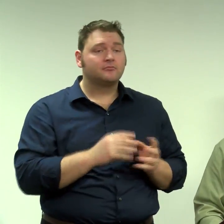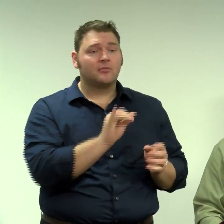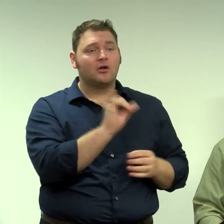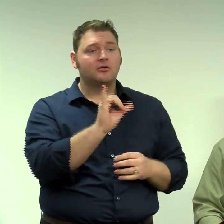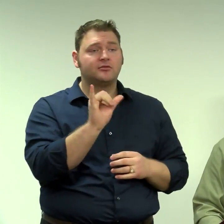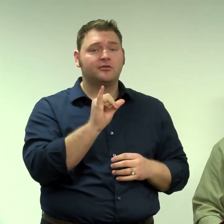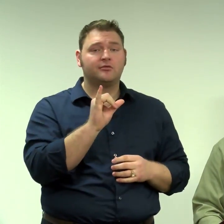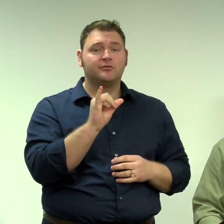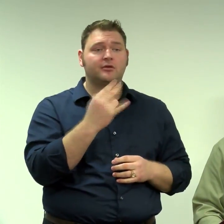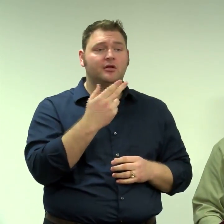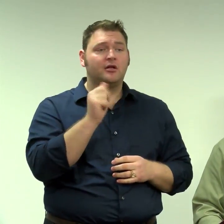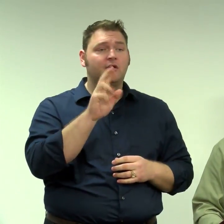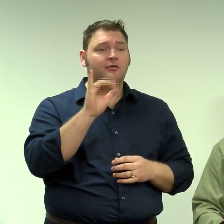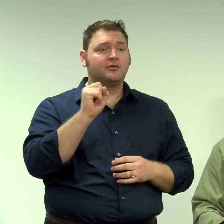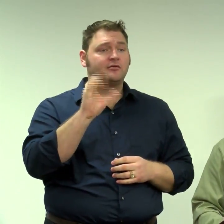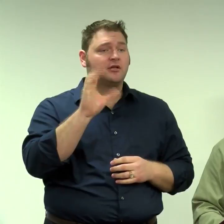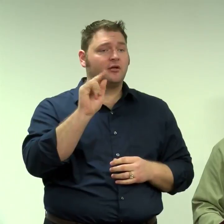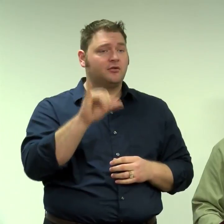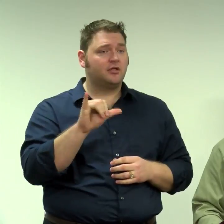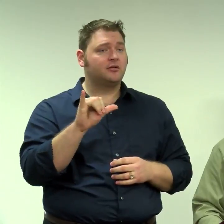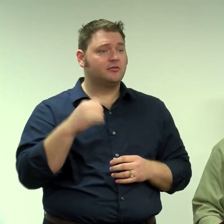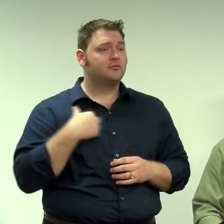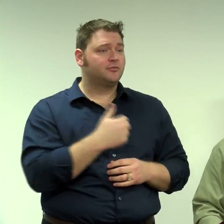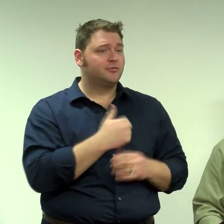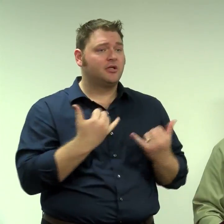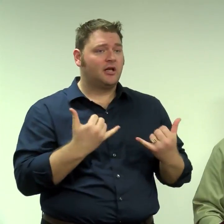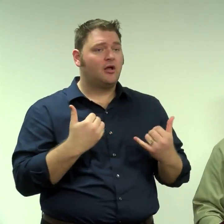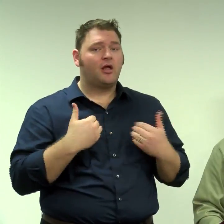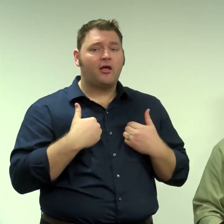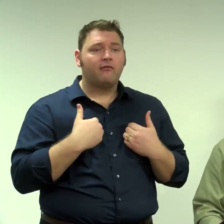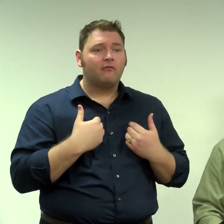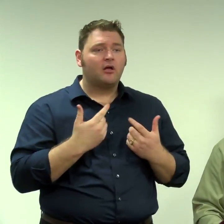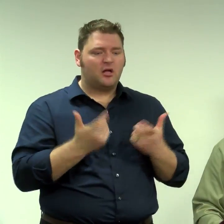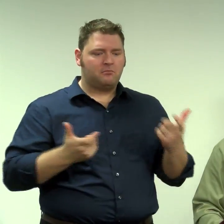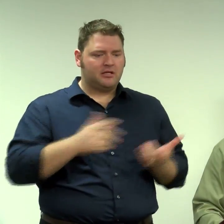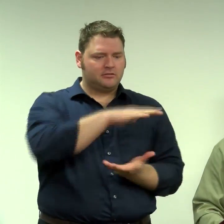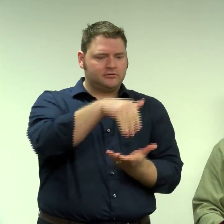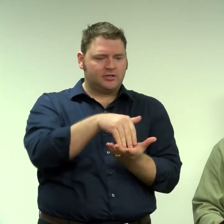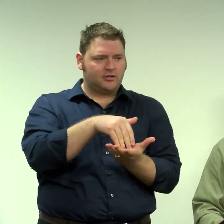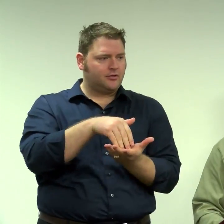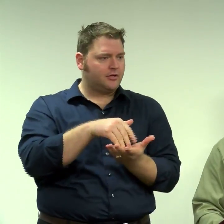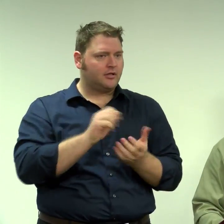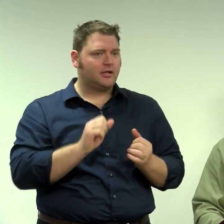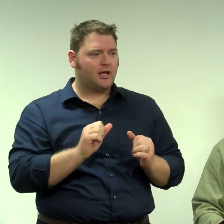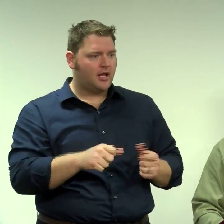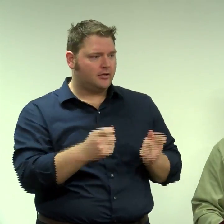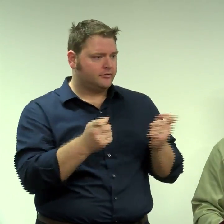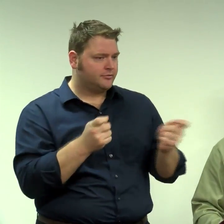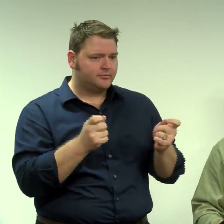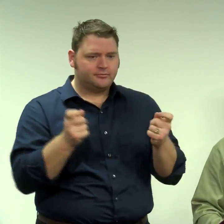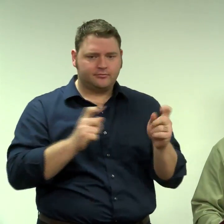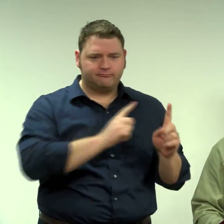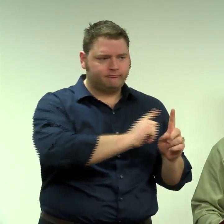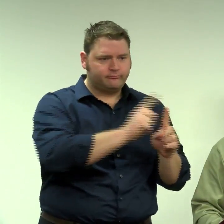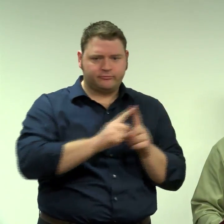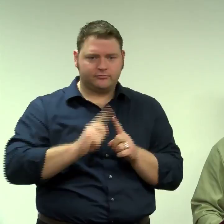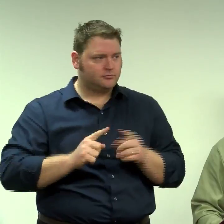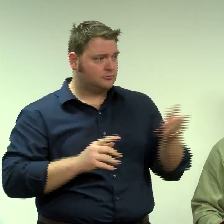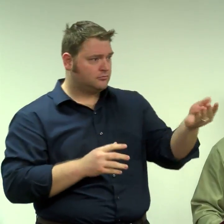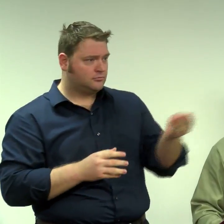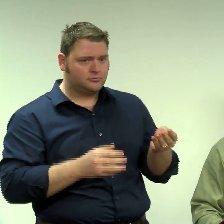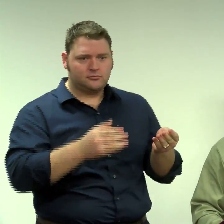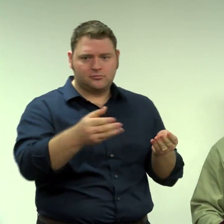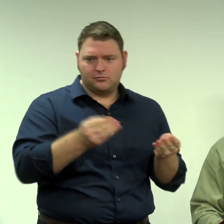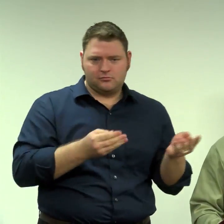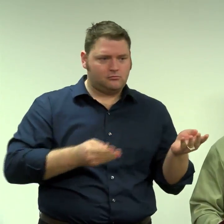like a regional sort of hub. So we not only are taking care of people from the city of Houston, but we are also accommodating people who are coming